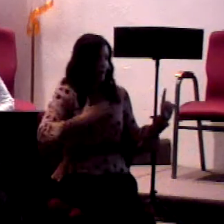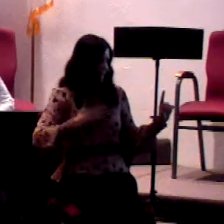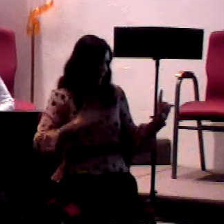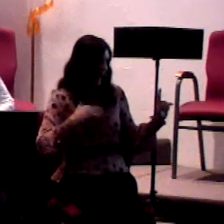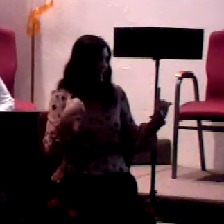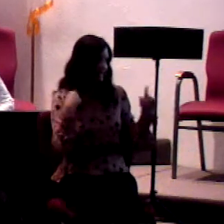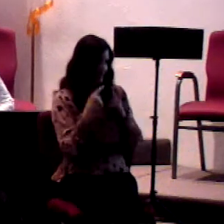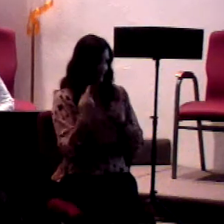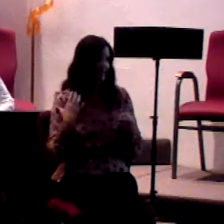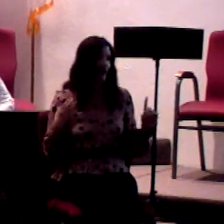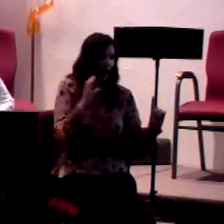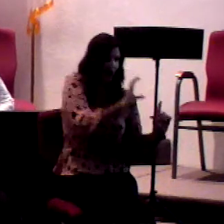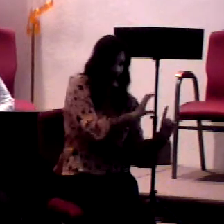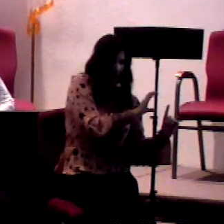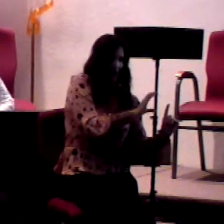yours.